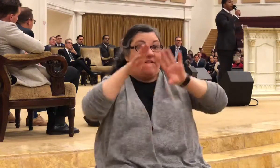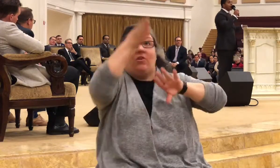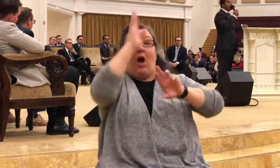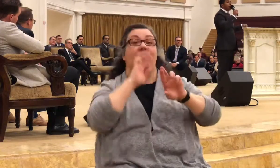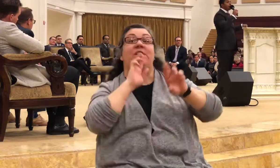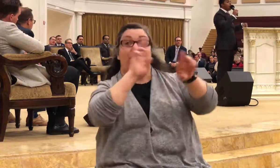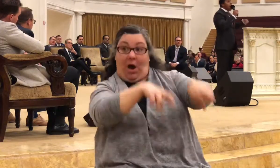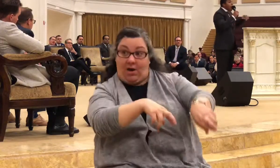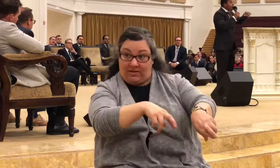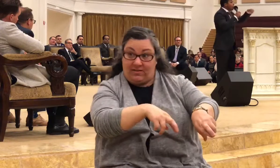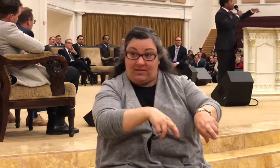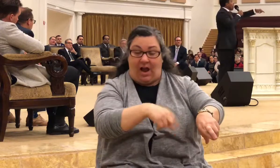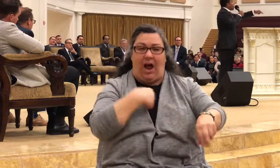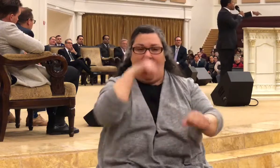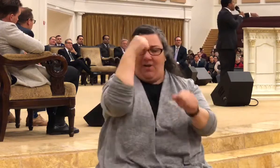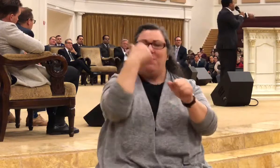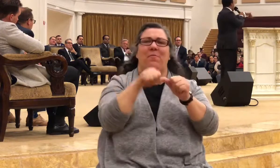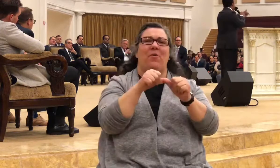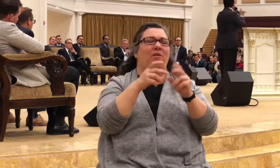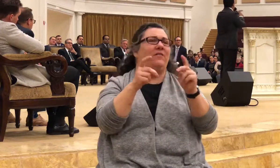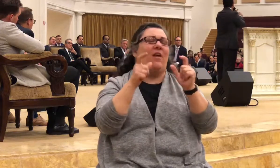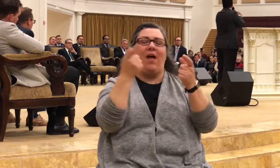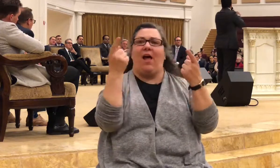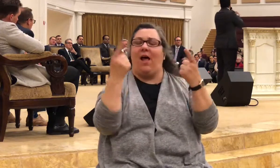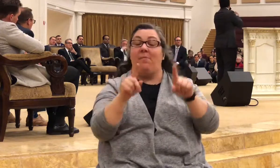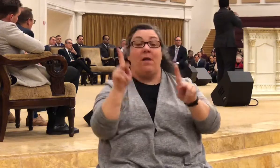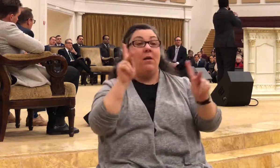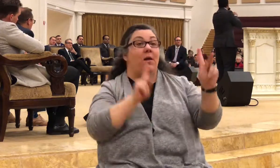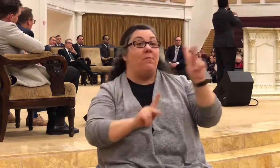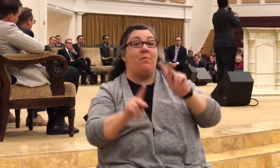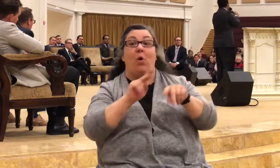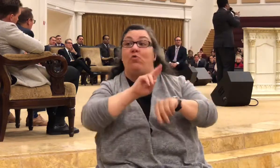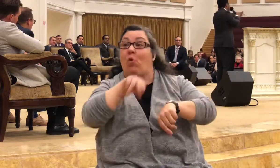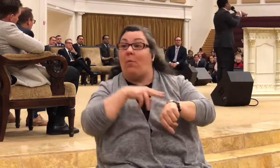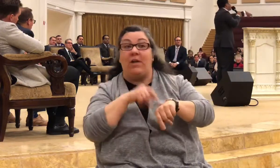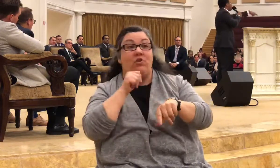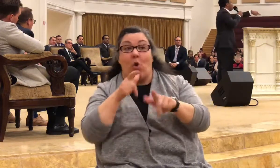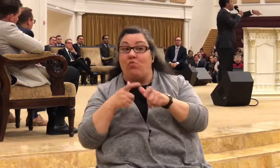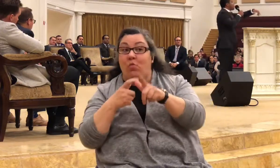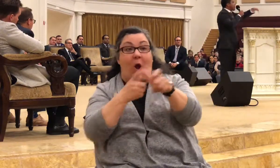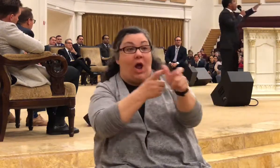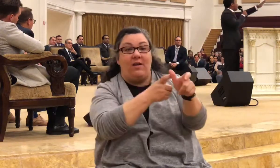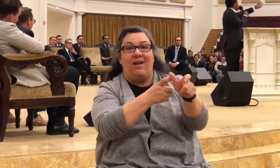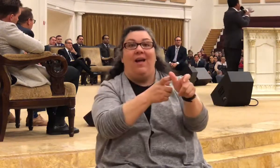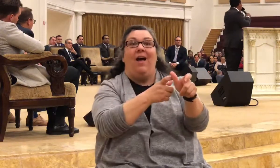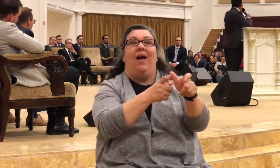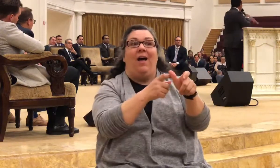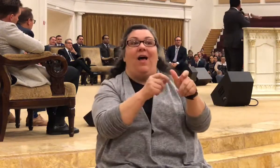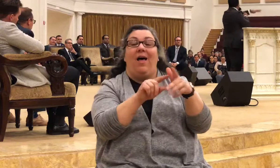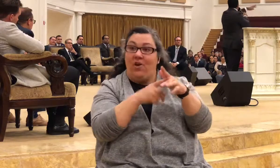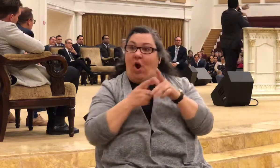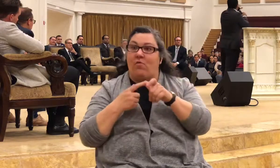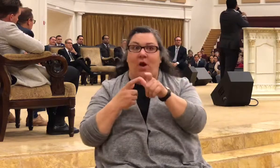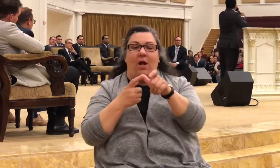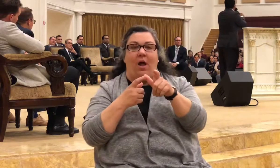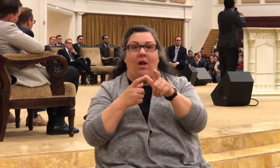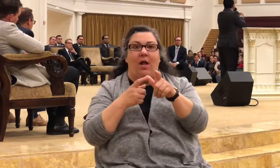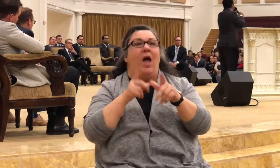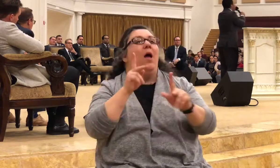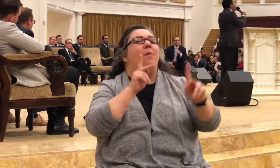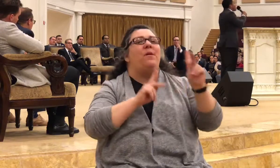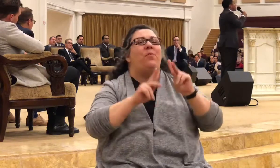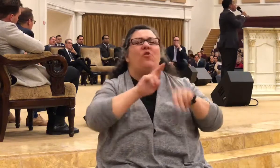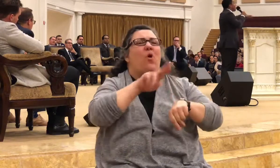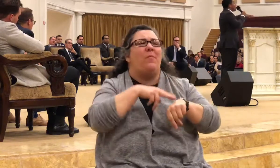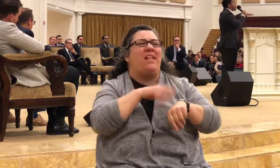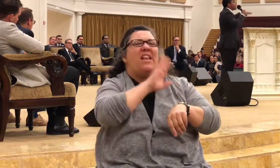that sacrifice. And I remember all of a sudden people that didn't normally run, not the normal runners that always get the miracle. I'm talking about people